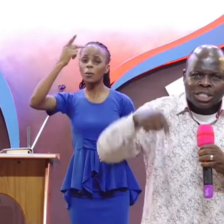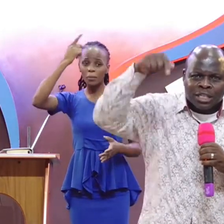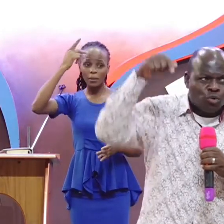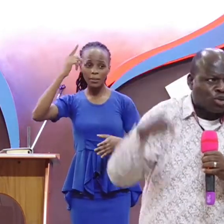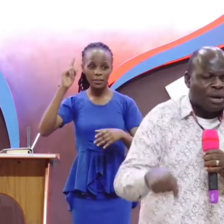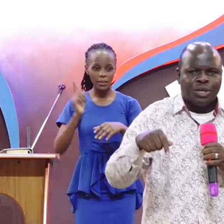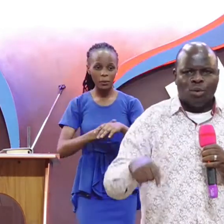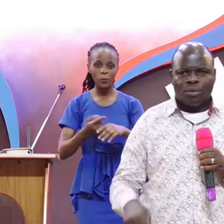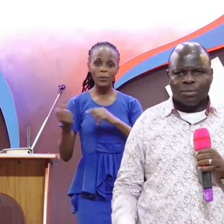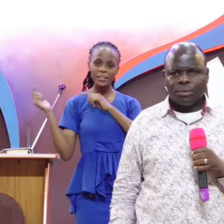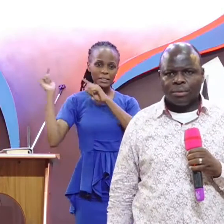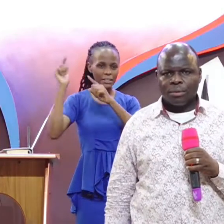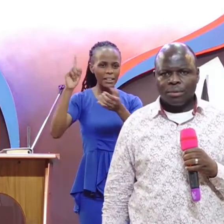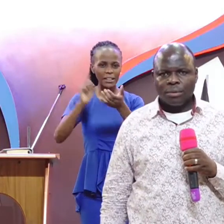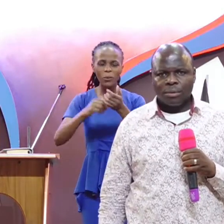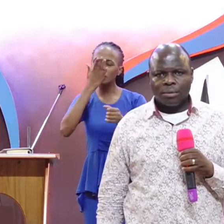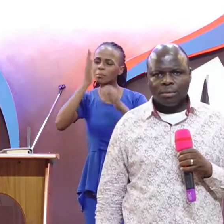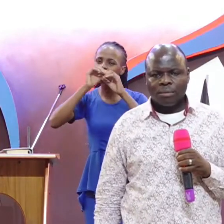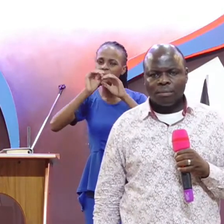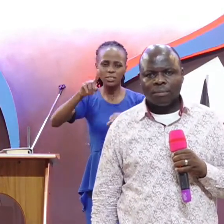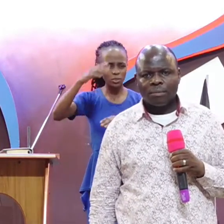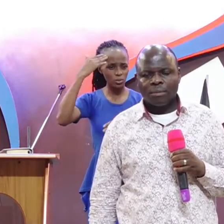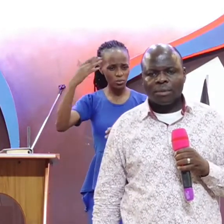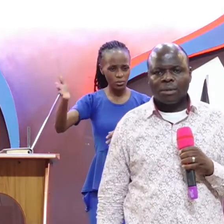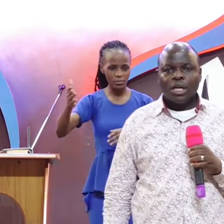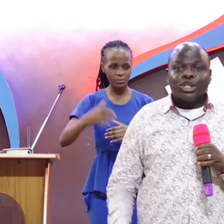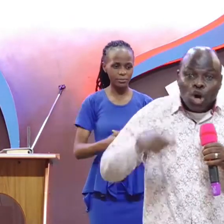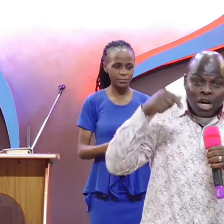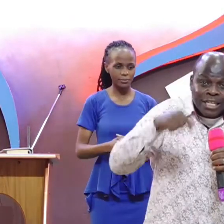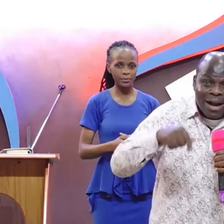what is evil is where your parents got a blessing you don't know.